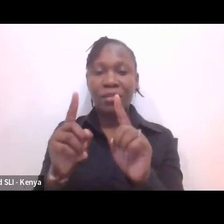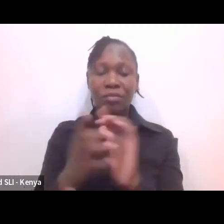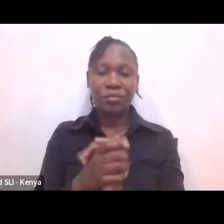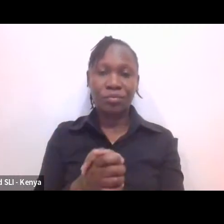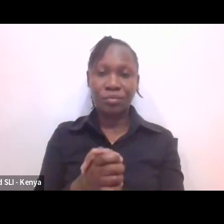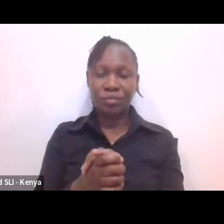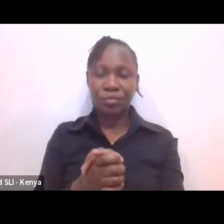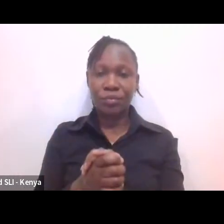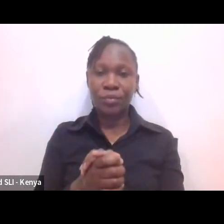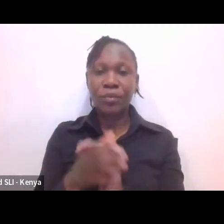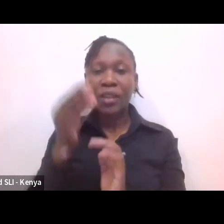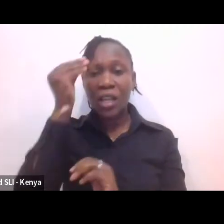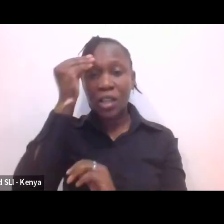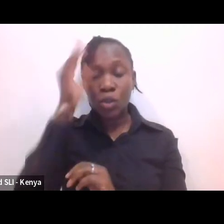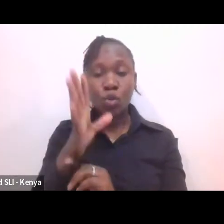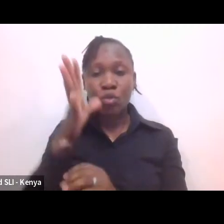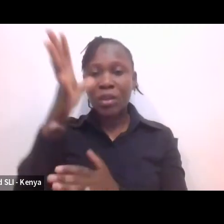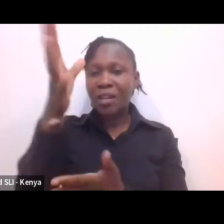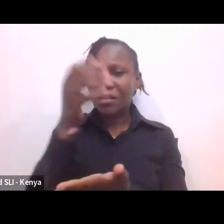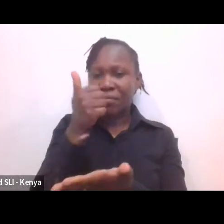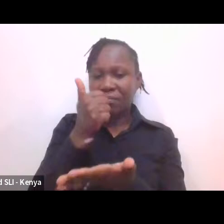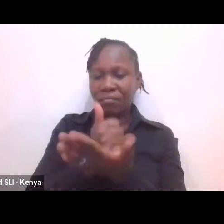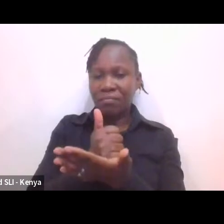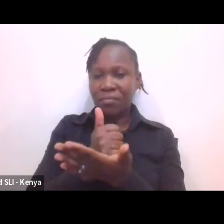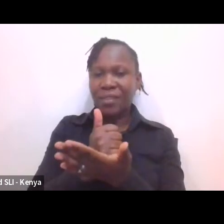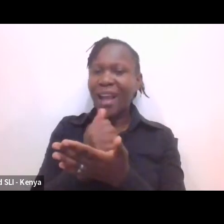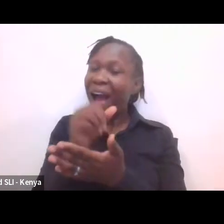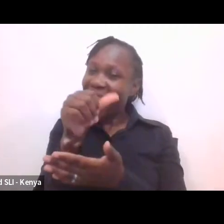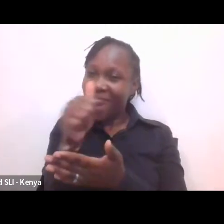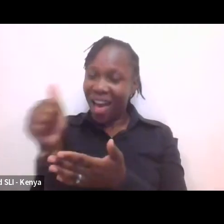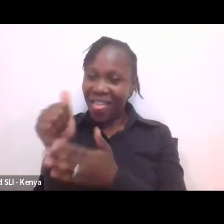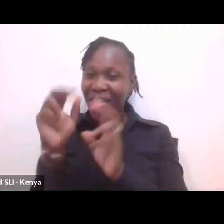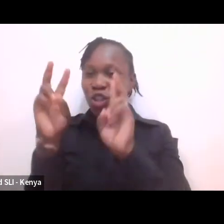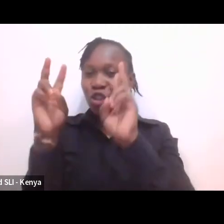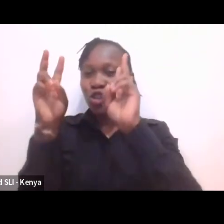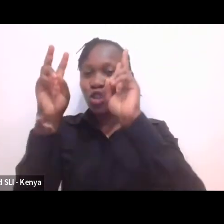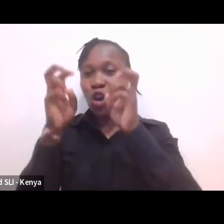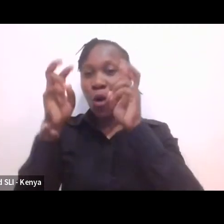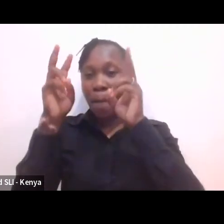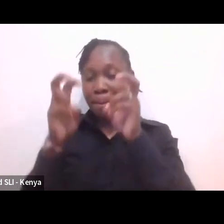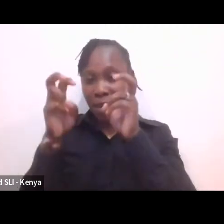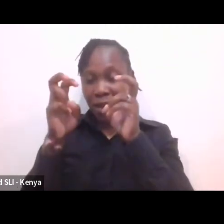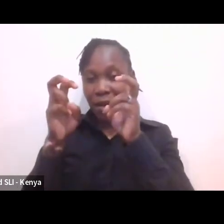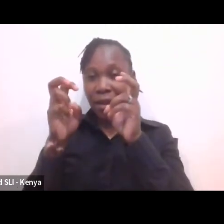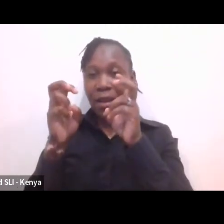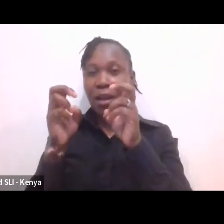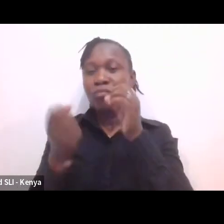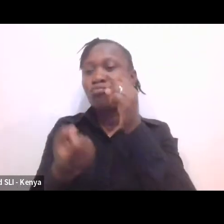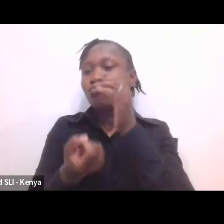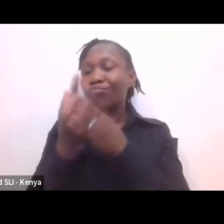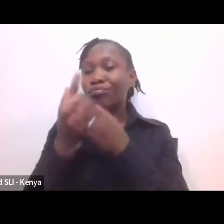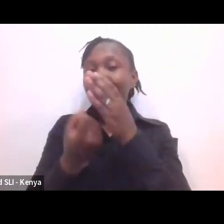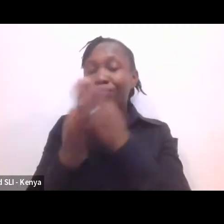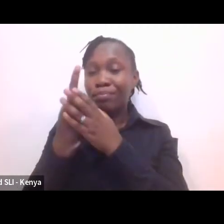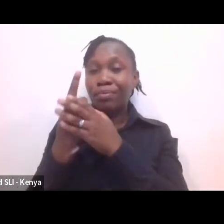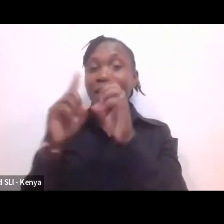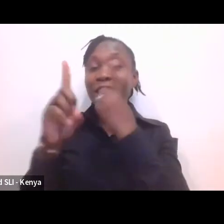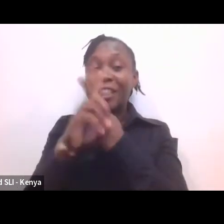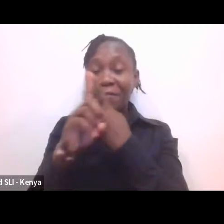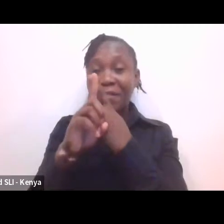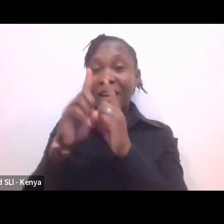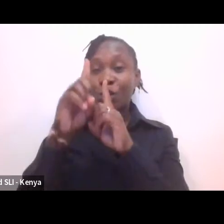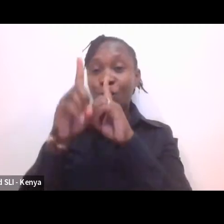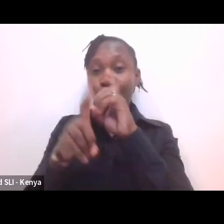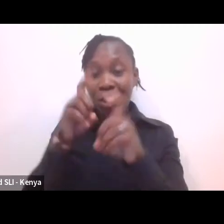Your student admissions process is another separate topic, raising major but different questions beyond my